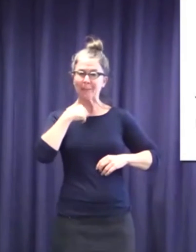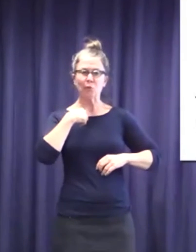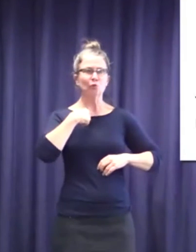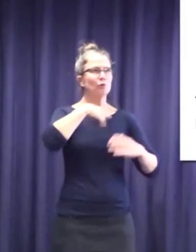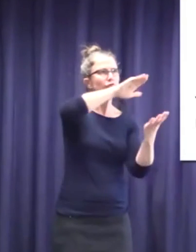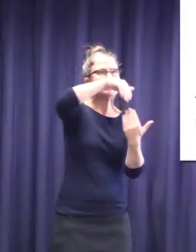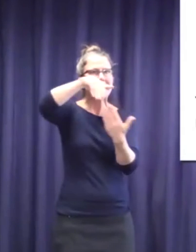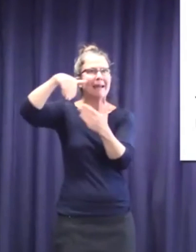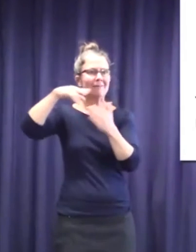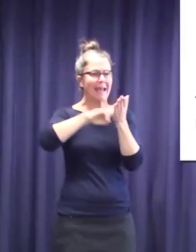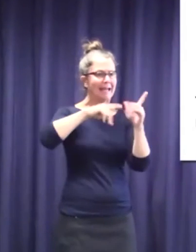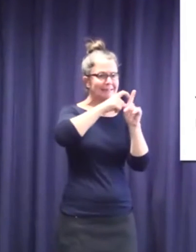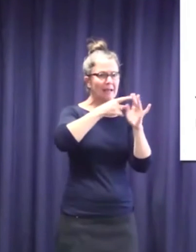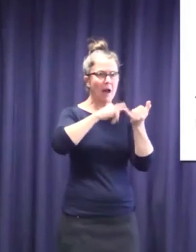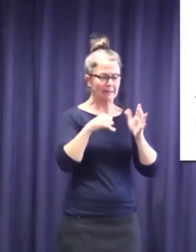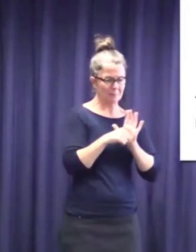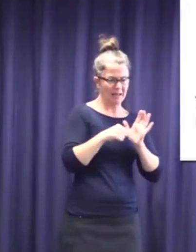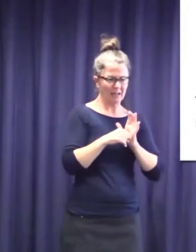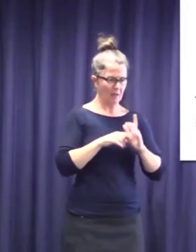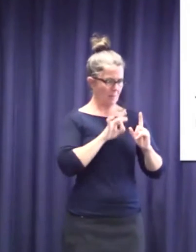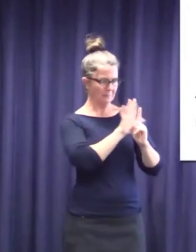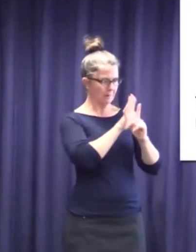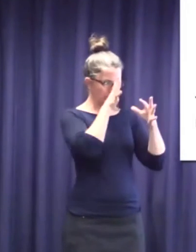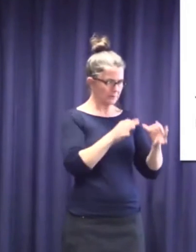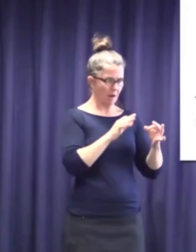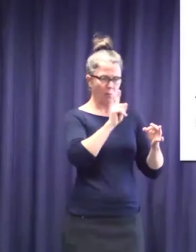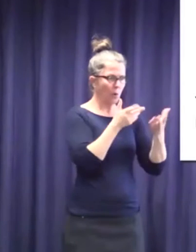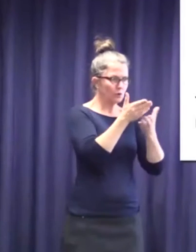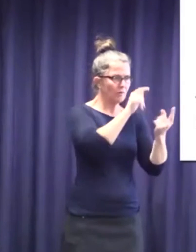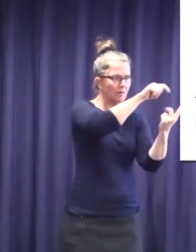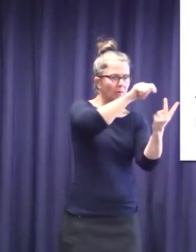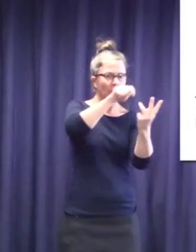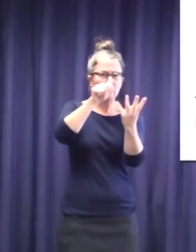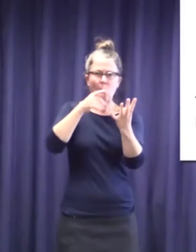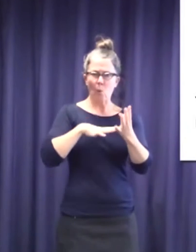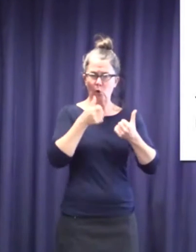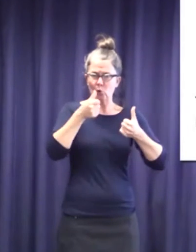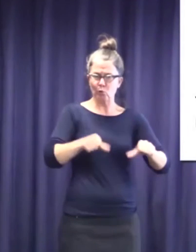or other services, whatever it is they choose to do. But it is only the beginning, and